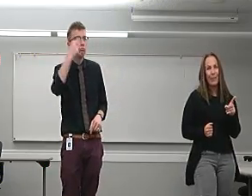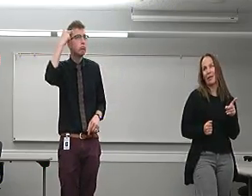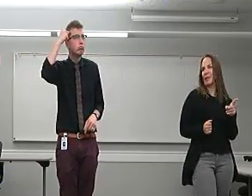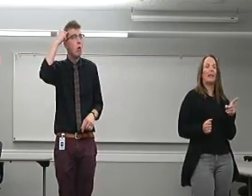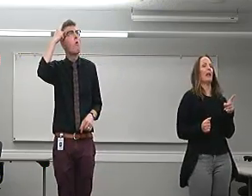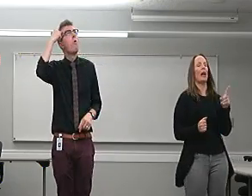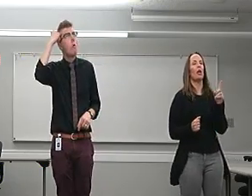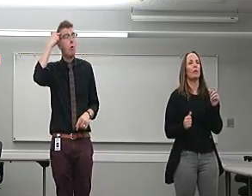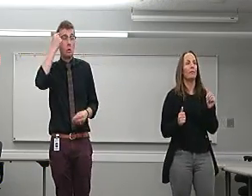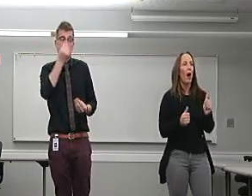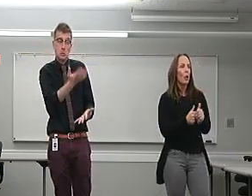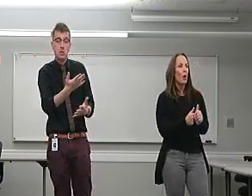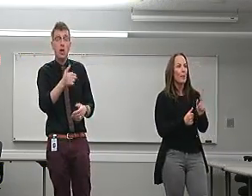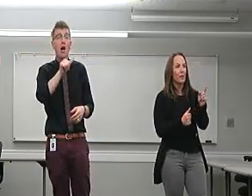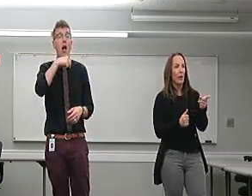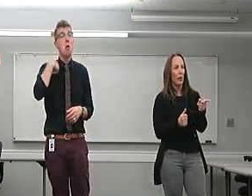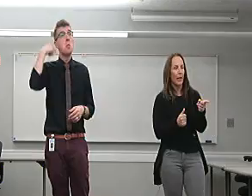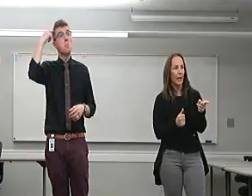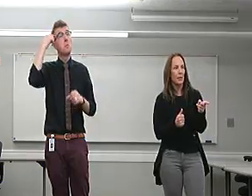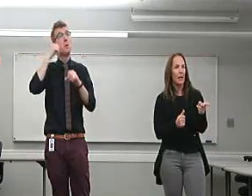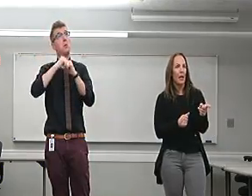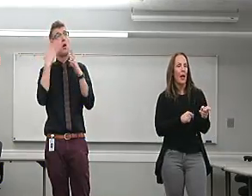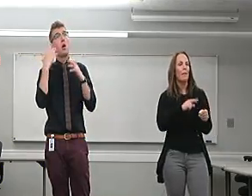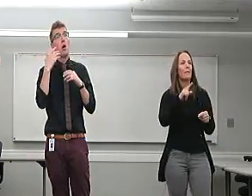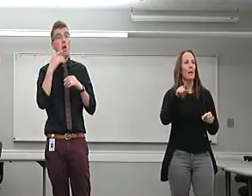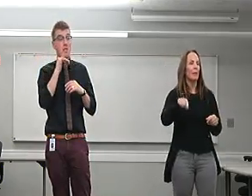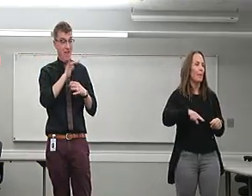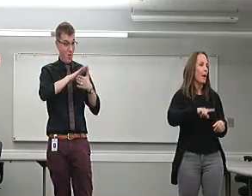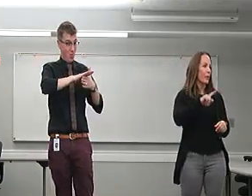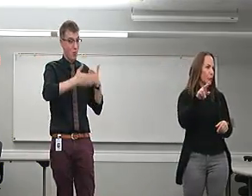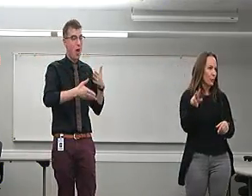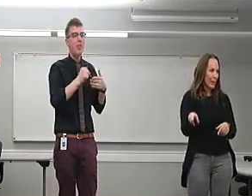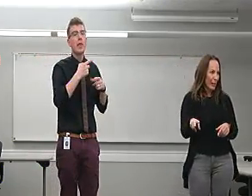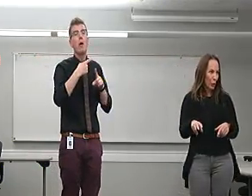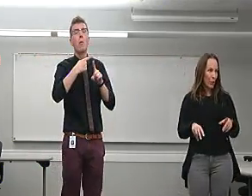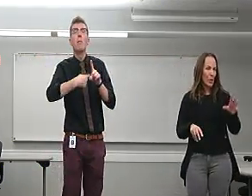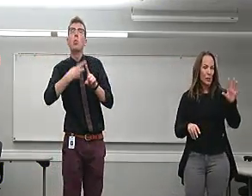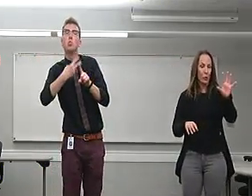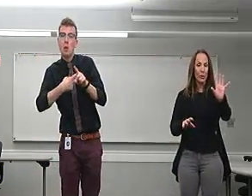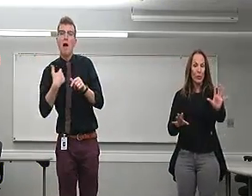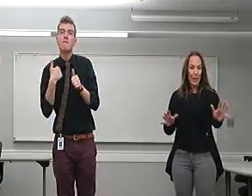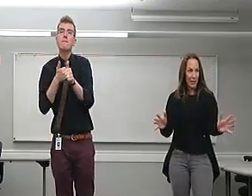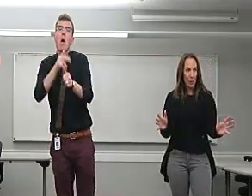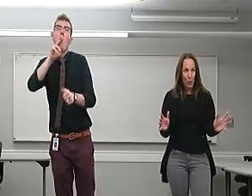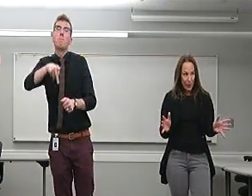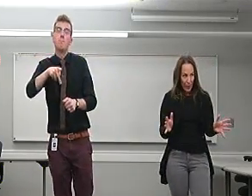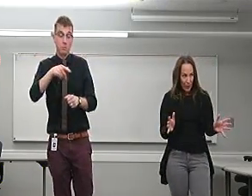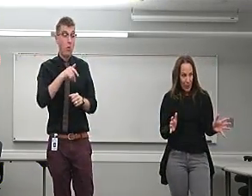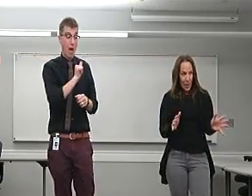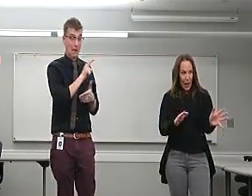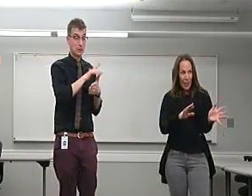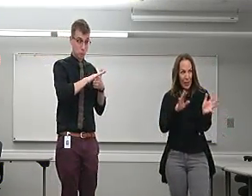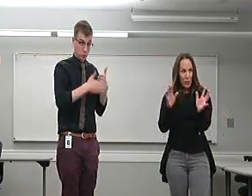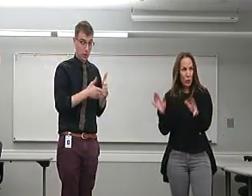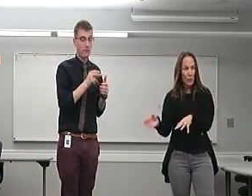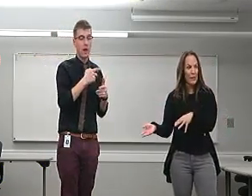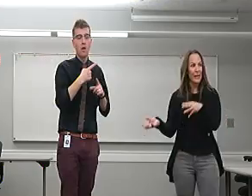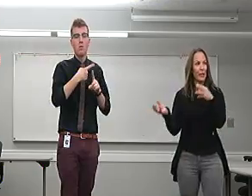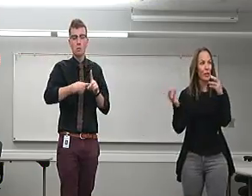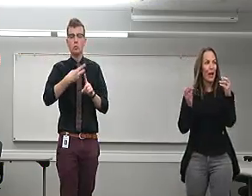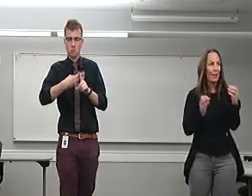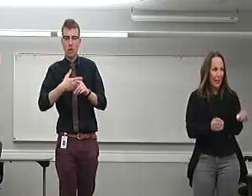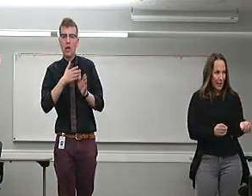good follow-up to that weekend, maybe a month or two later. So we do the ASL weekend, and then 2 months later have an